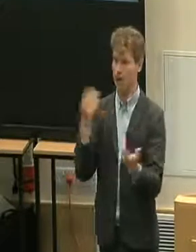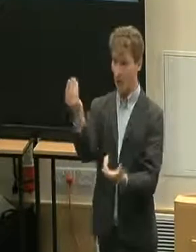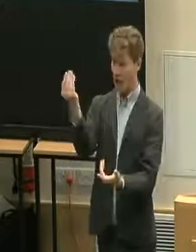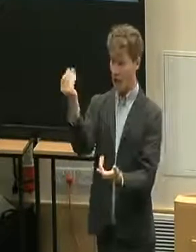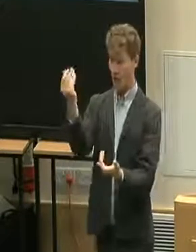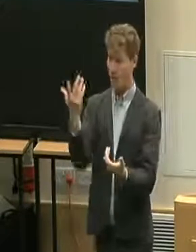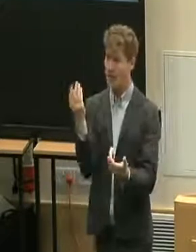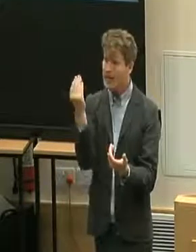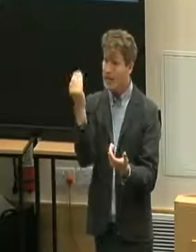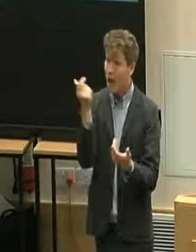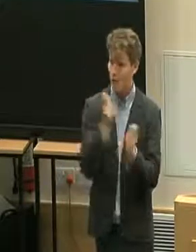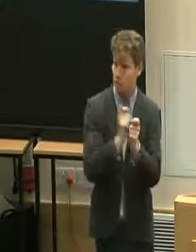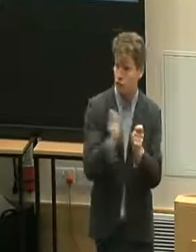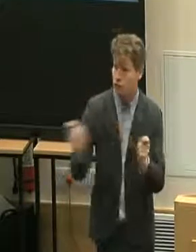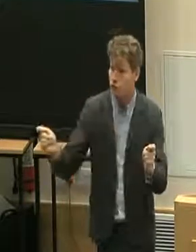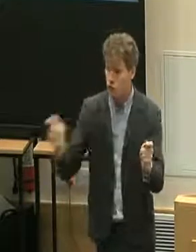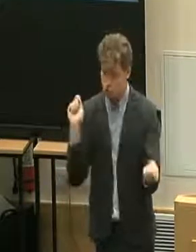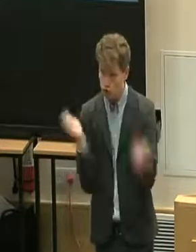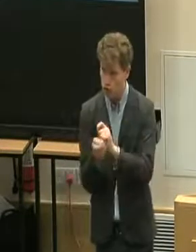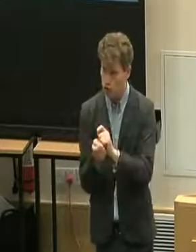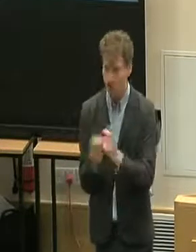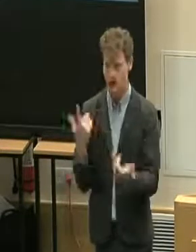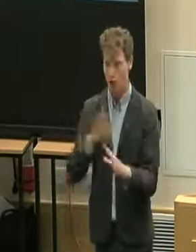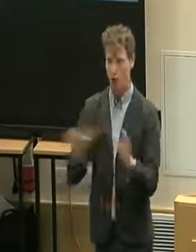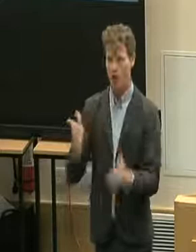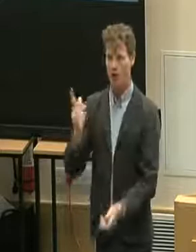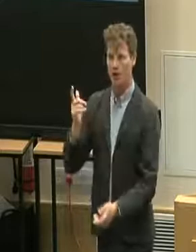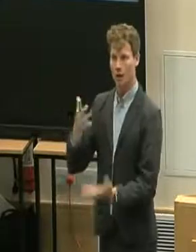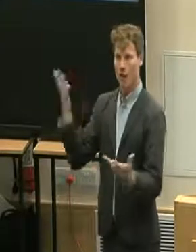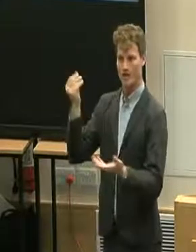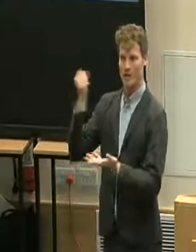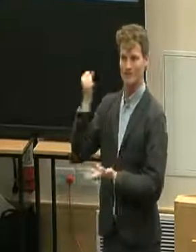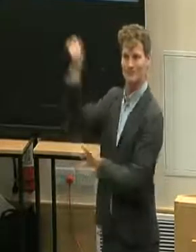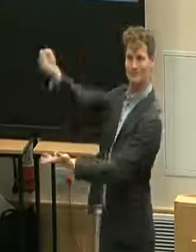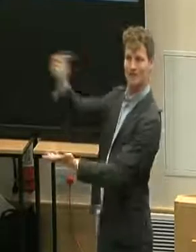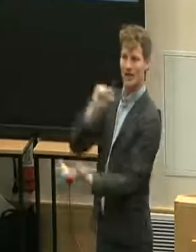some change in the way resources are managed by the culture.